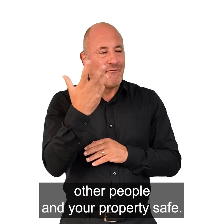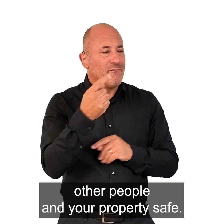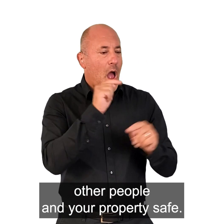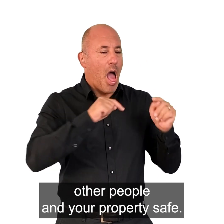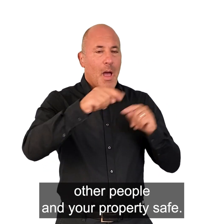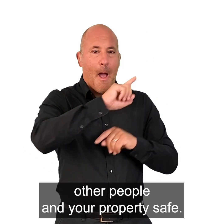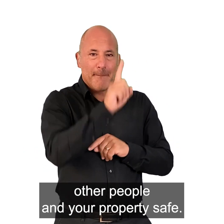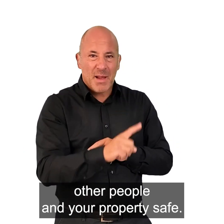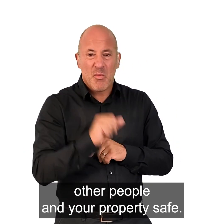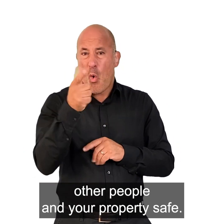property safe.